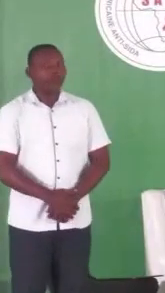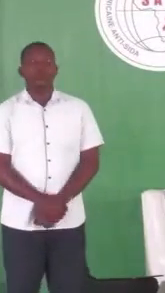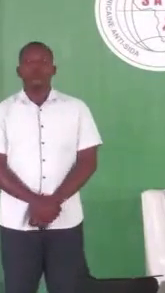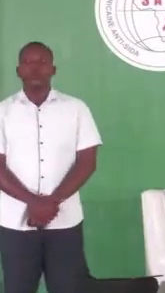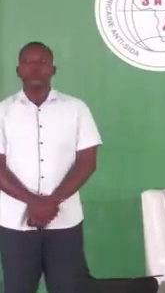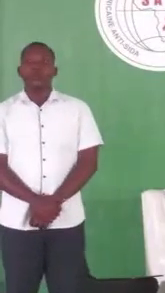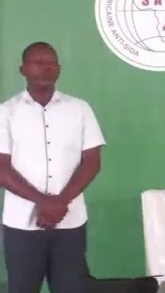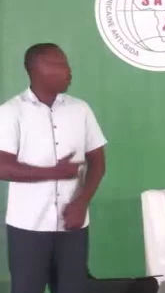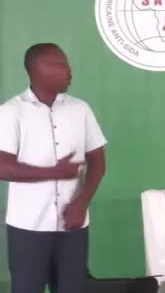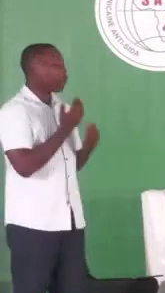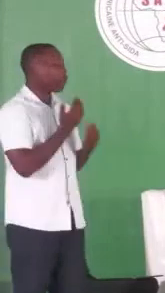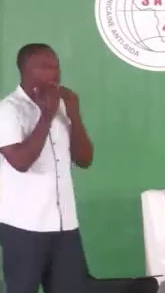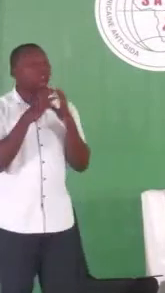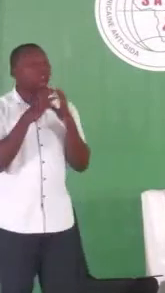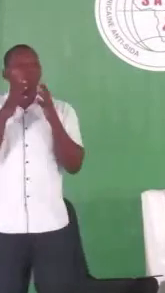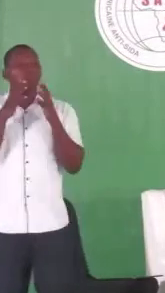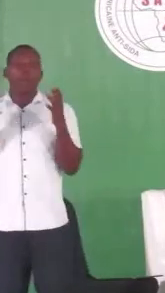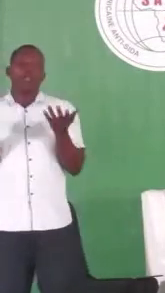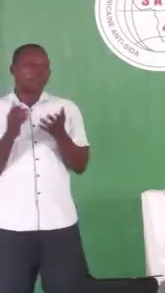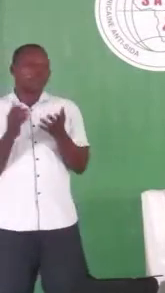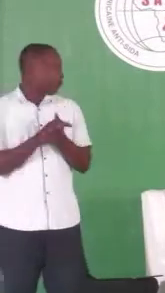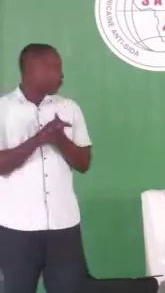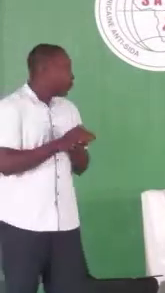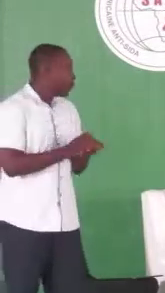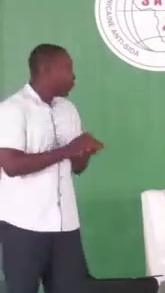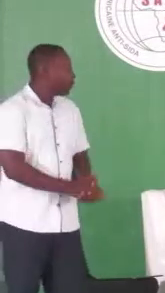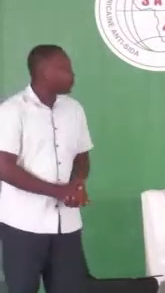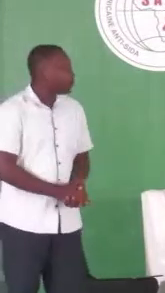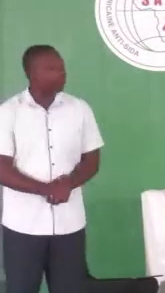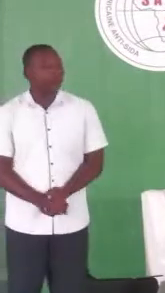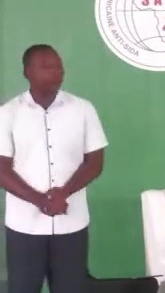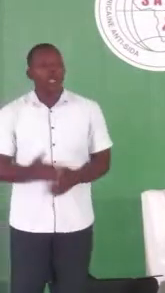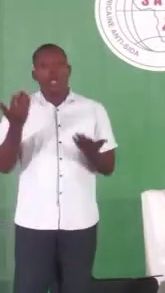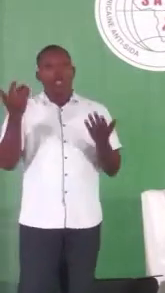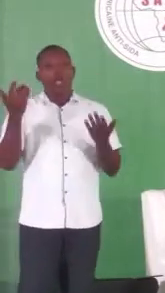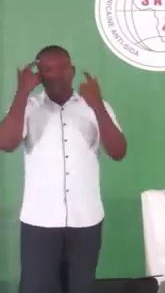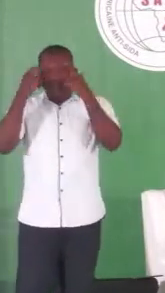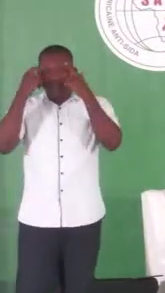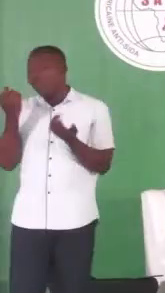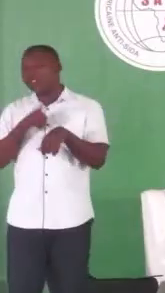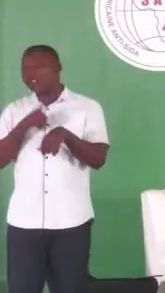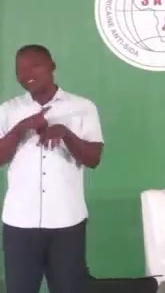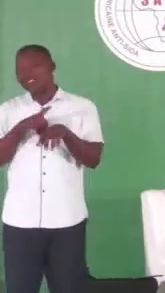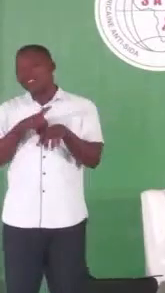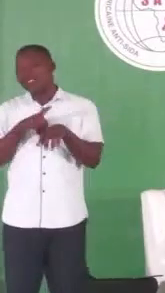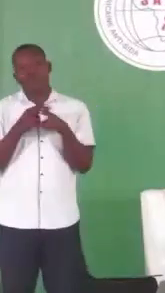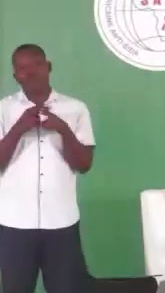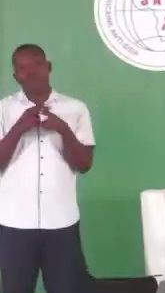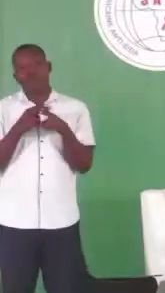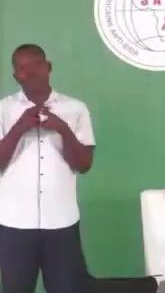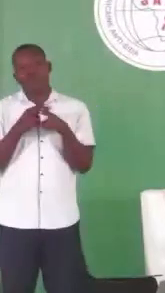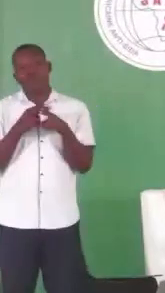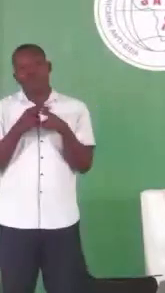Yeah, thank you very much. In fact, because of the limitations of time, we would not be able